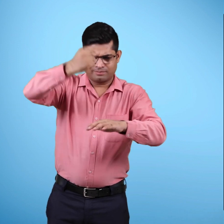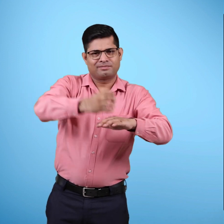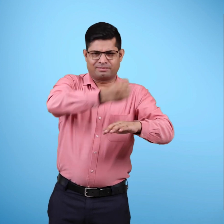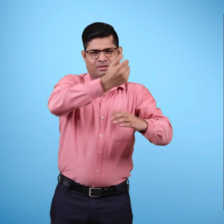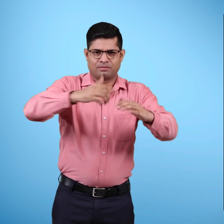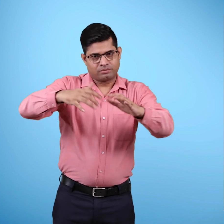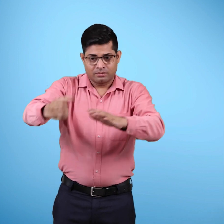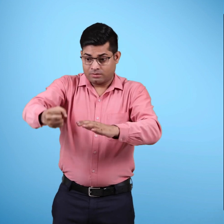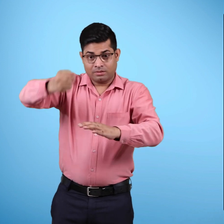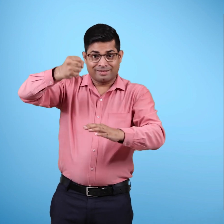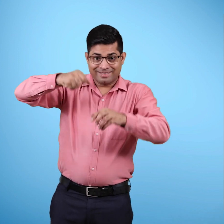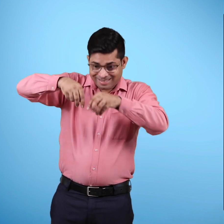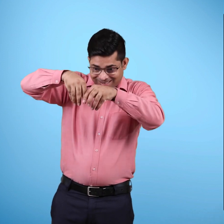Wash the soil off the roots